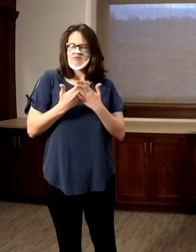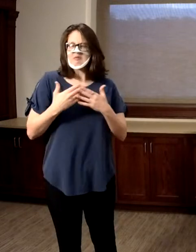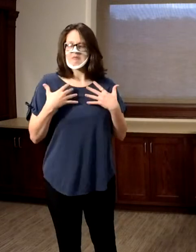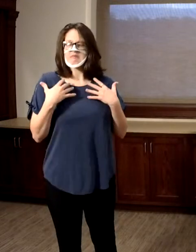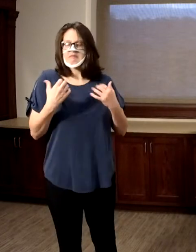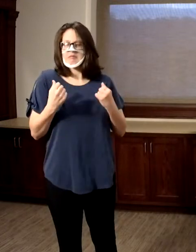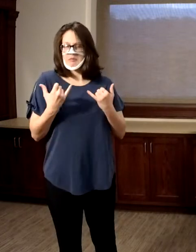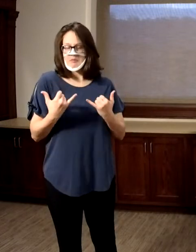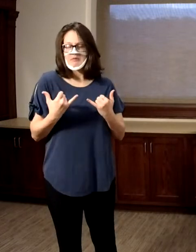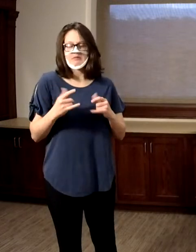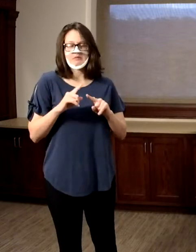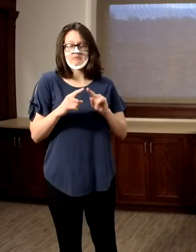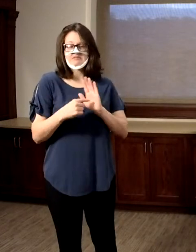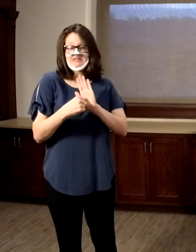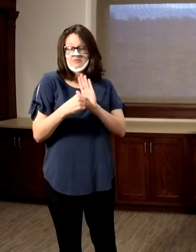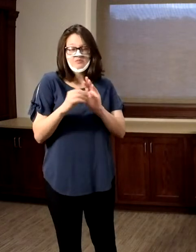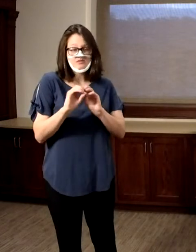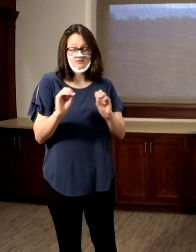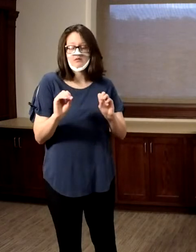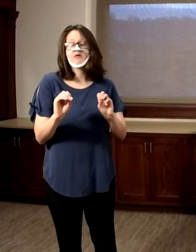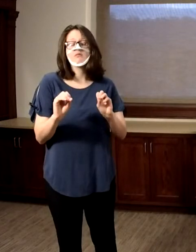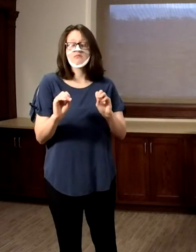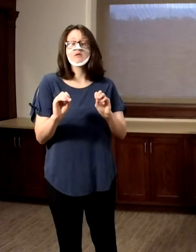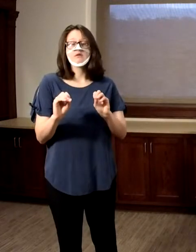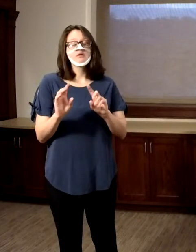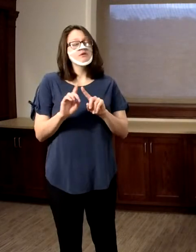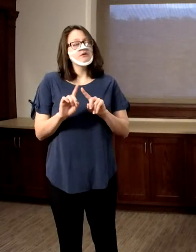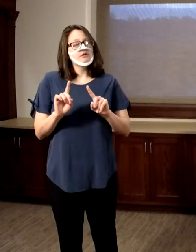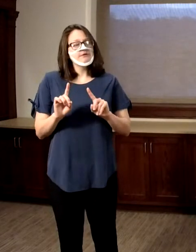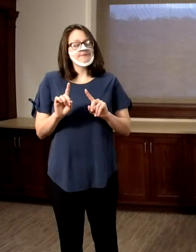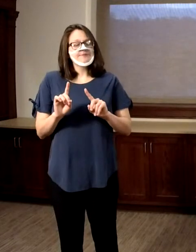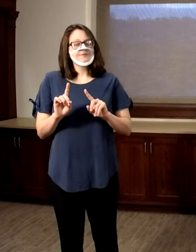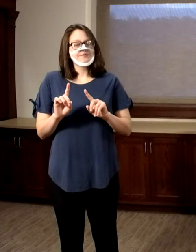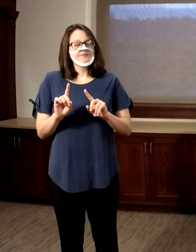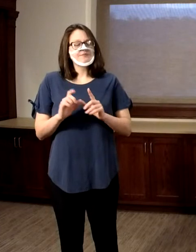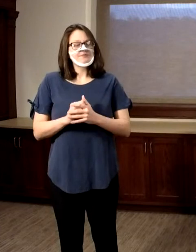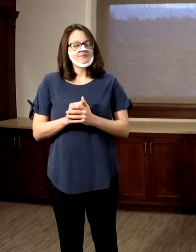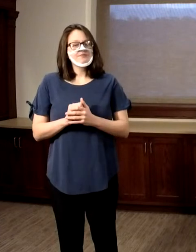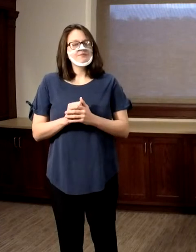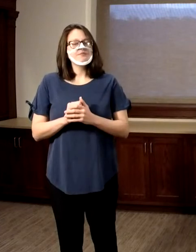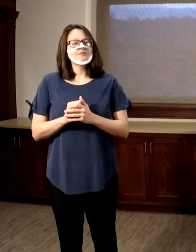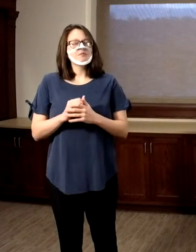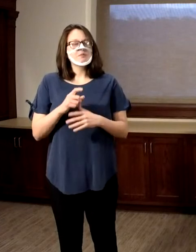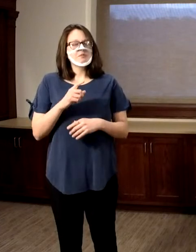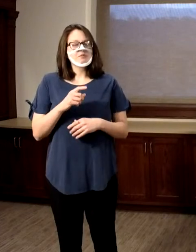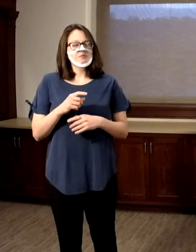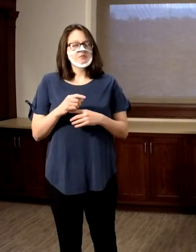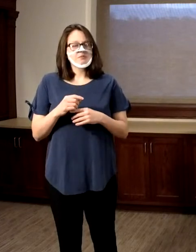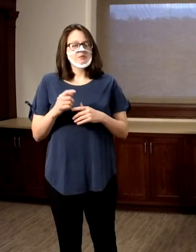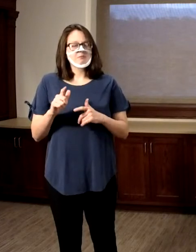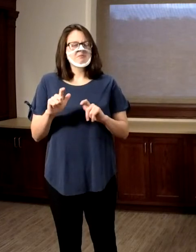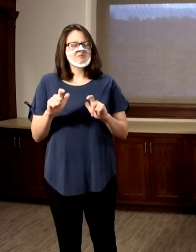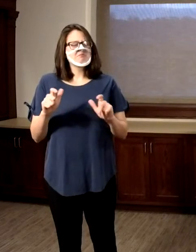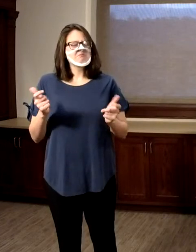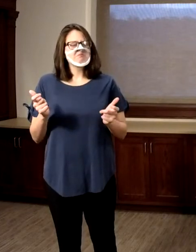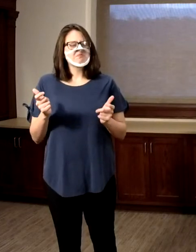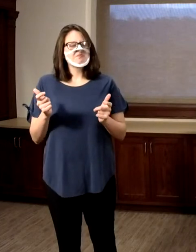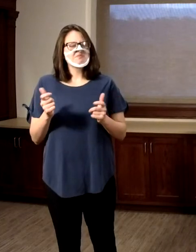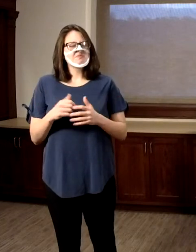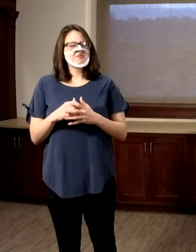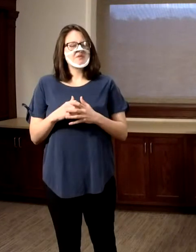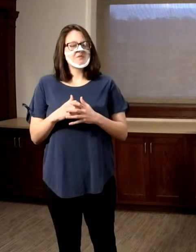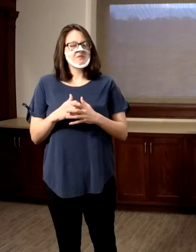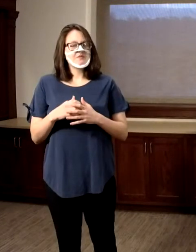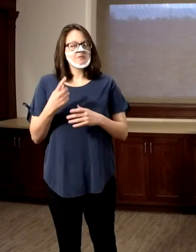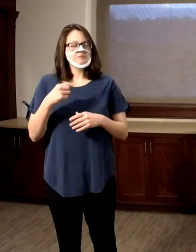point. No symptoms. But I think it really talks about the fact that no matter how good we